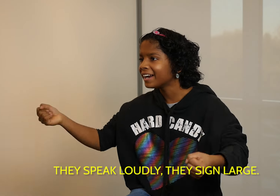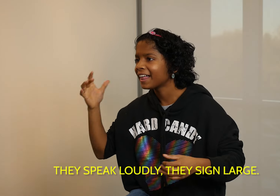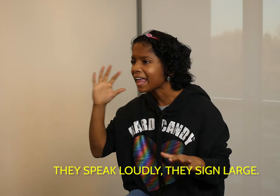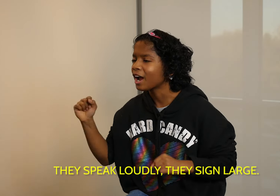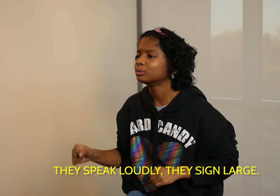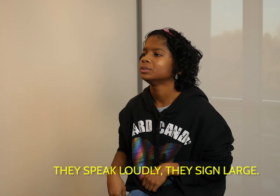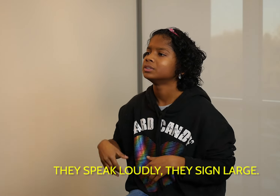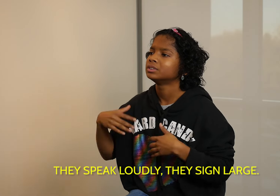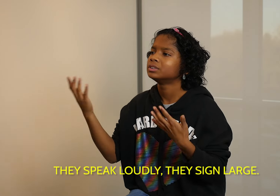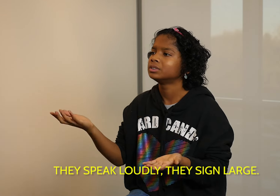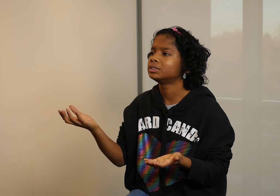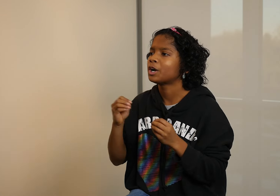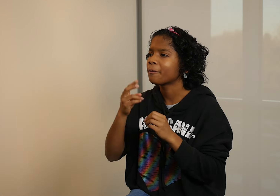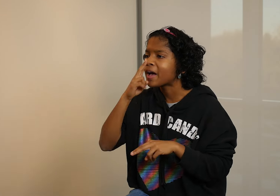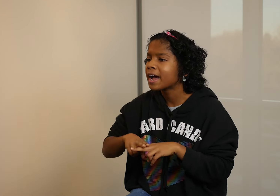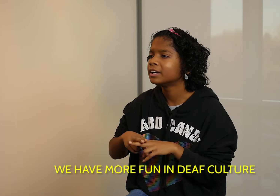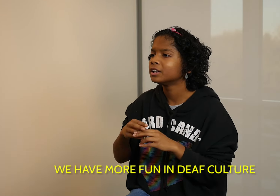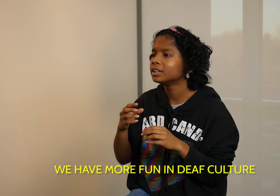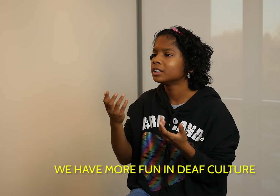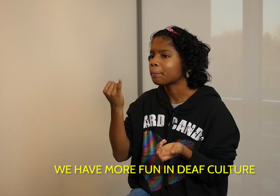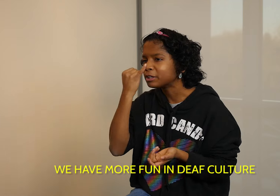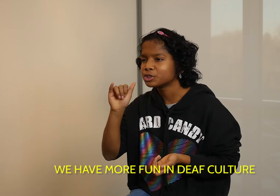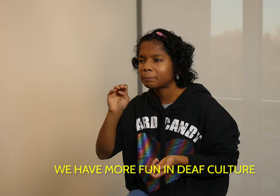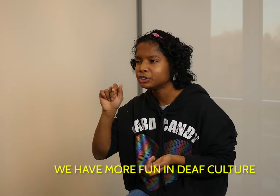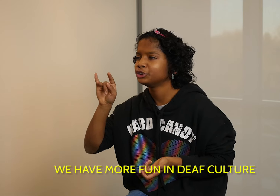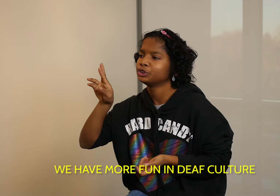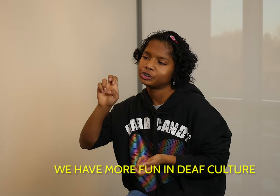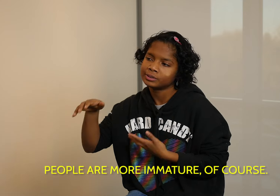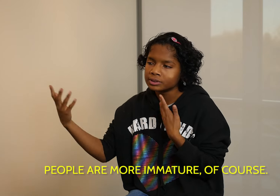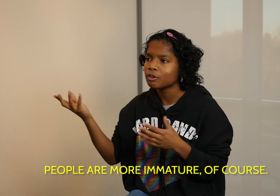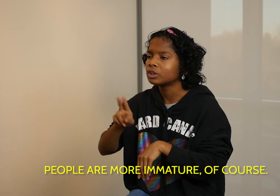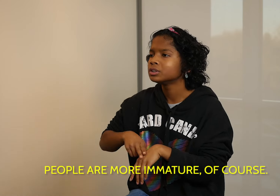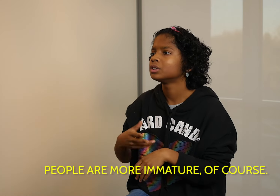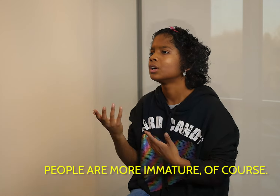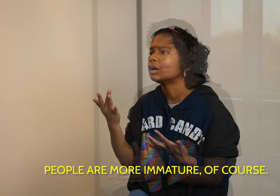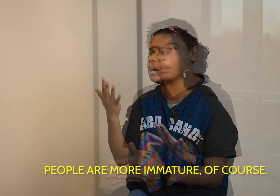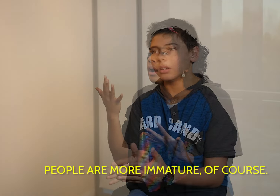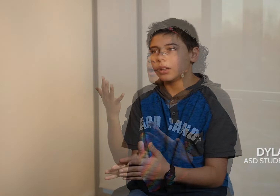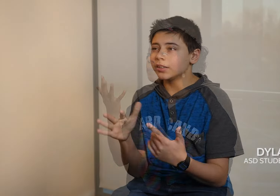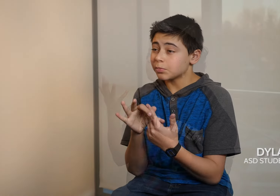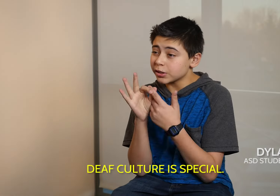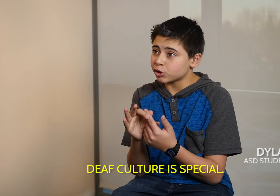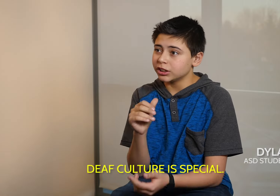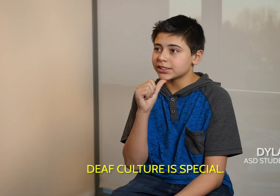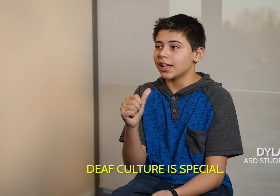sign large. We have more fun in deaf culture. People are more immature, of course. Deaf culture is